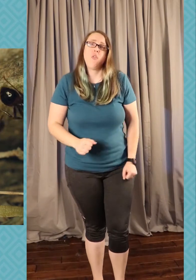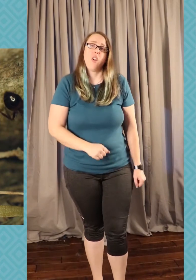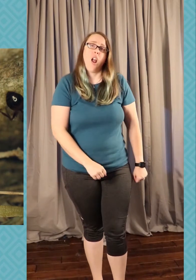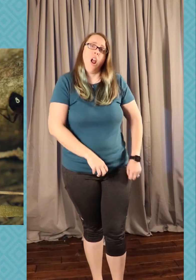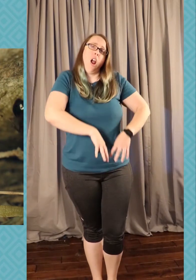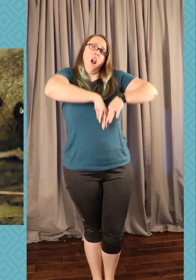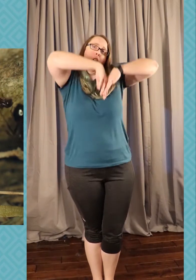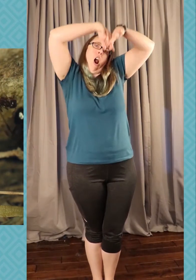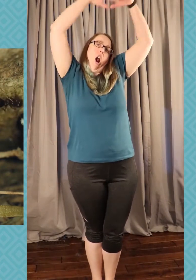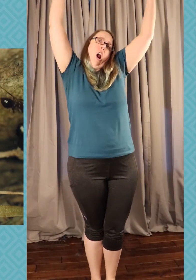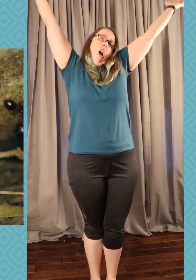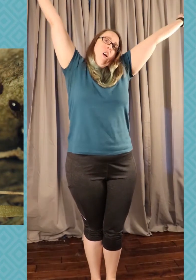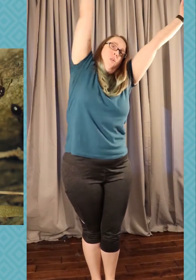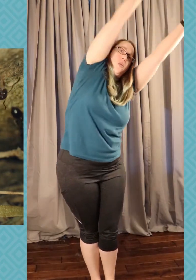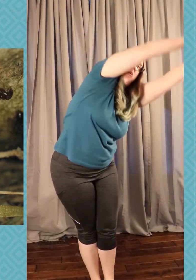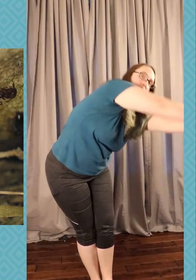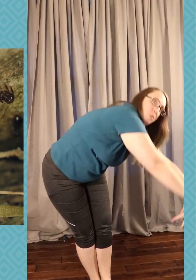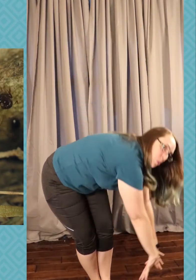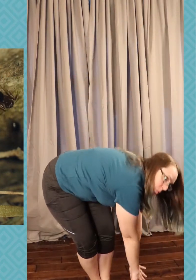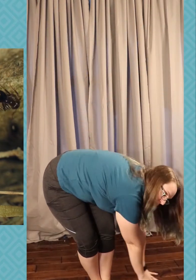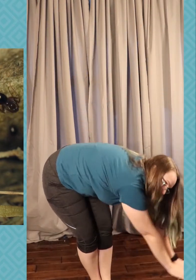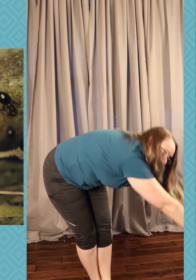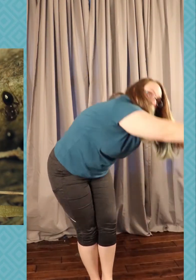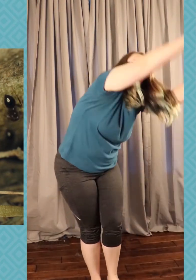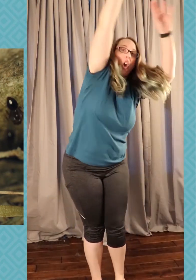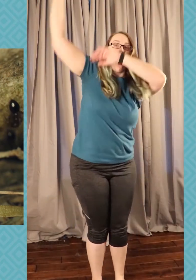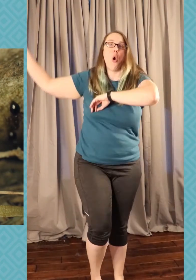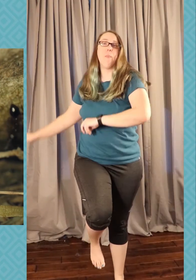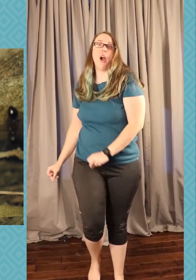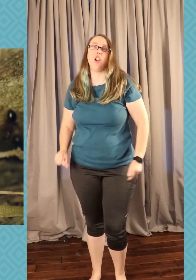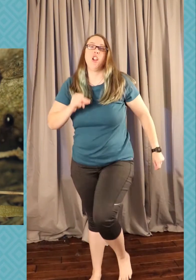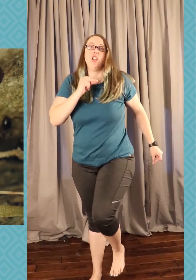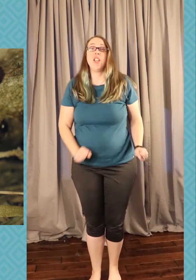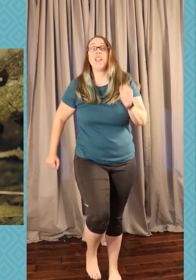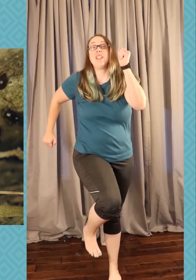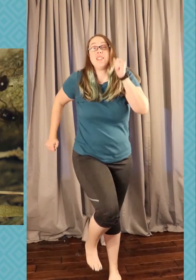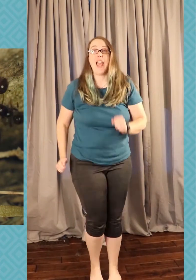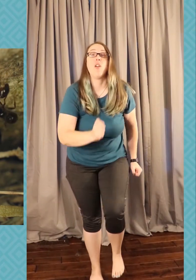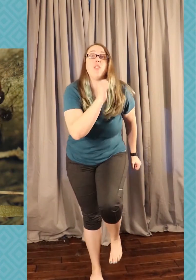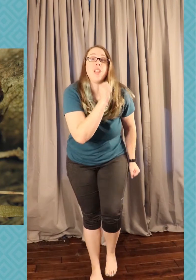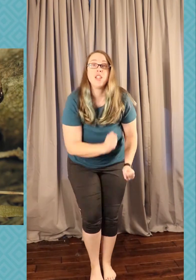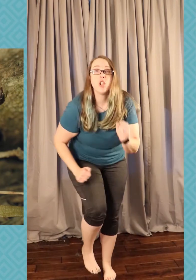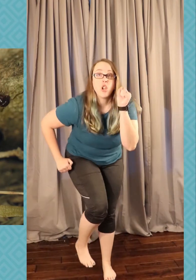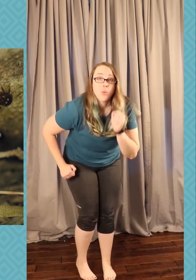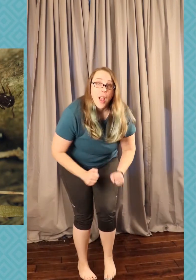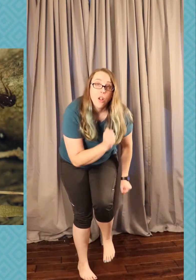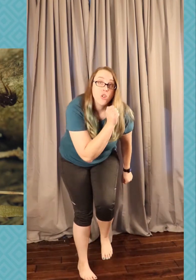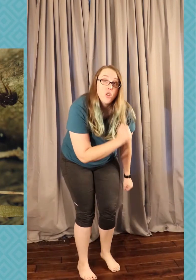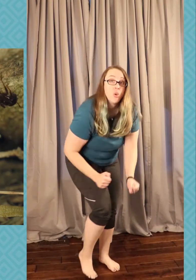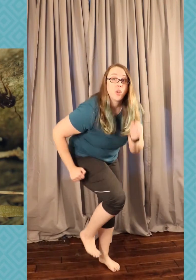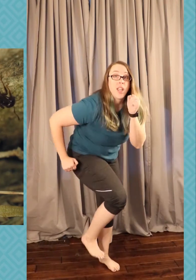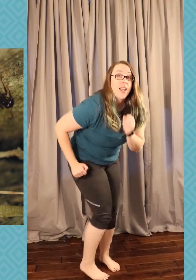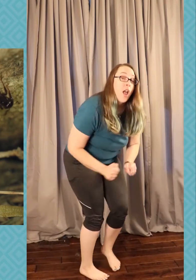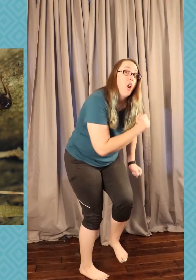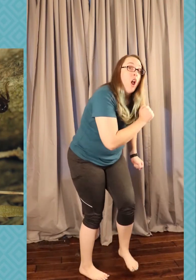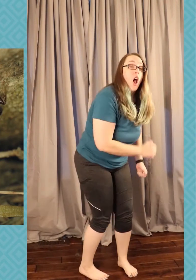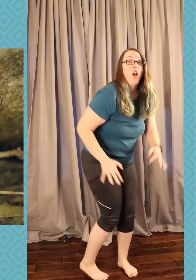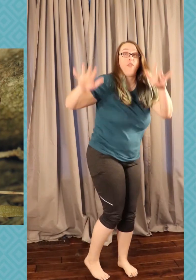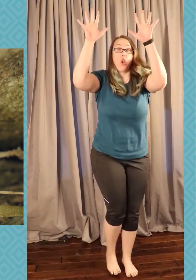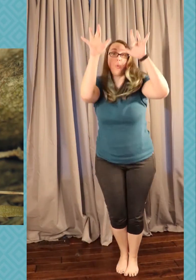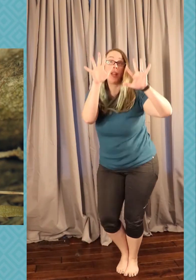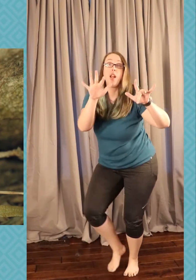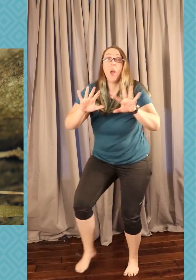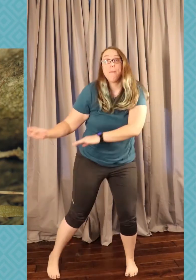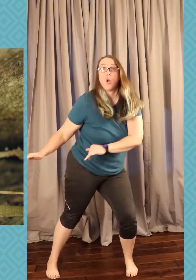take a dive. And they all go marching down into the ground to get out